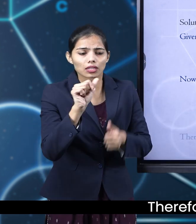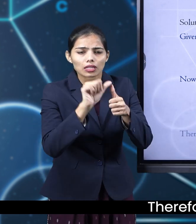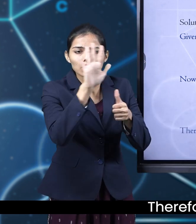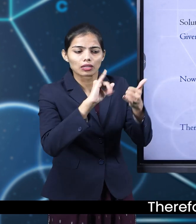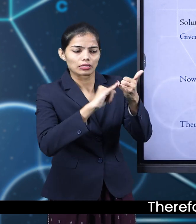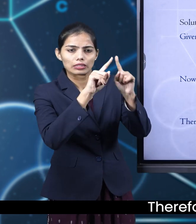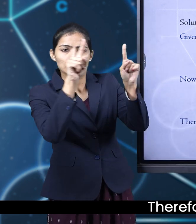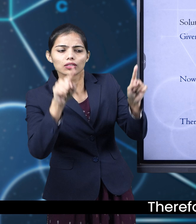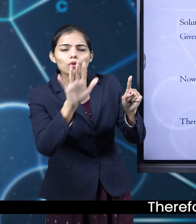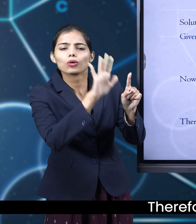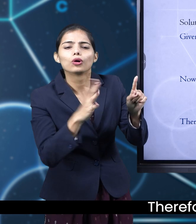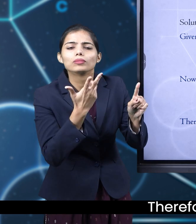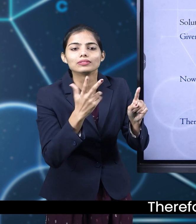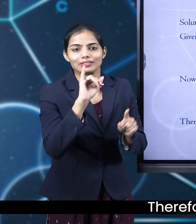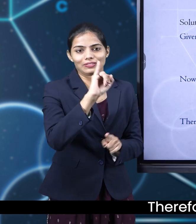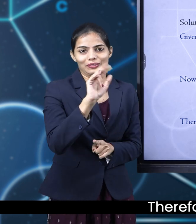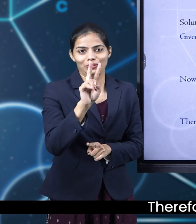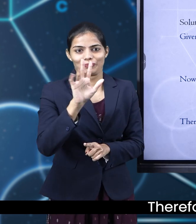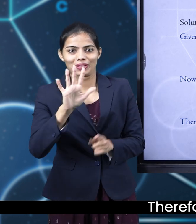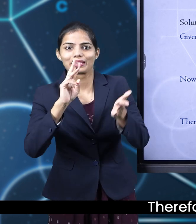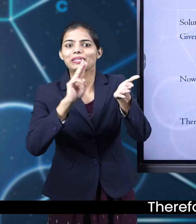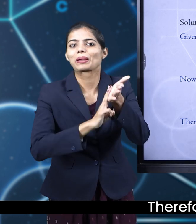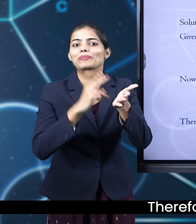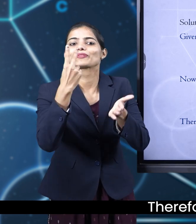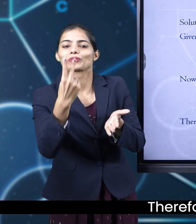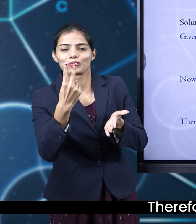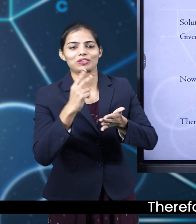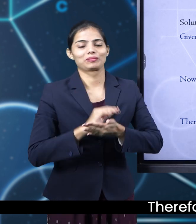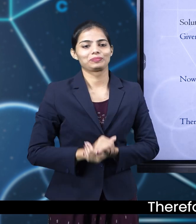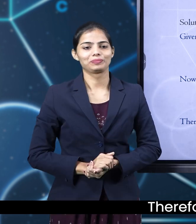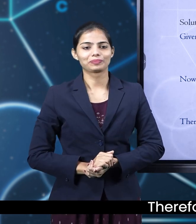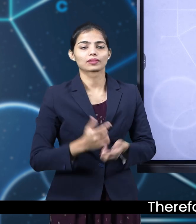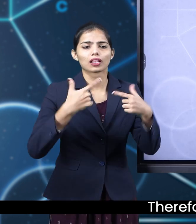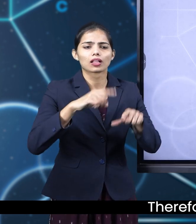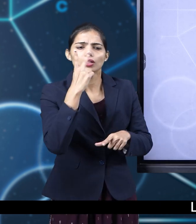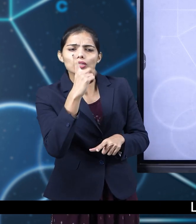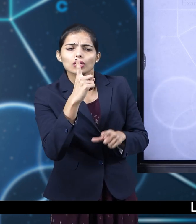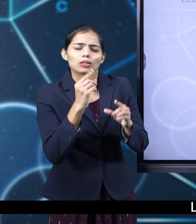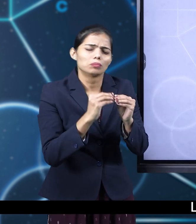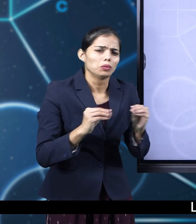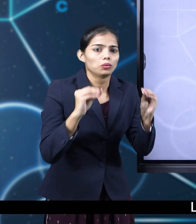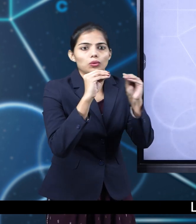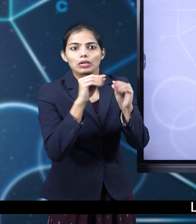Therefore, the area of square is equal to 625 meters square. Let's see one more